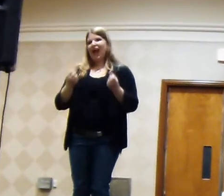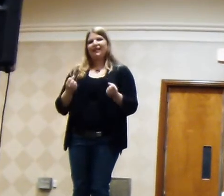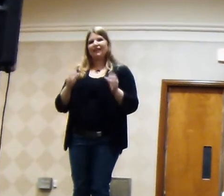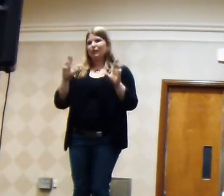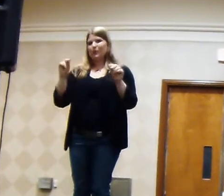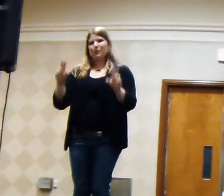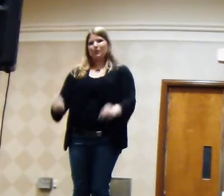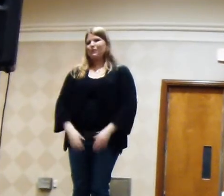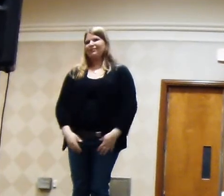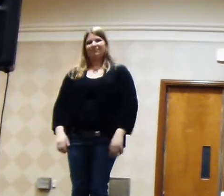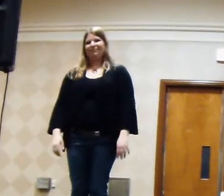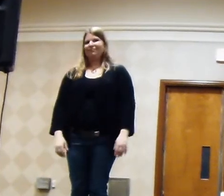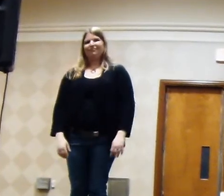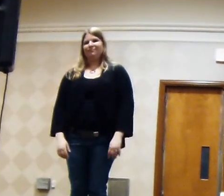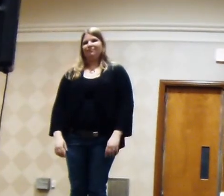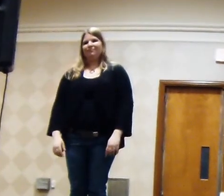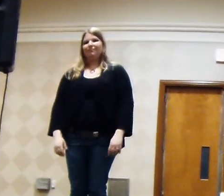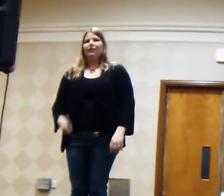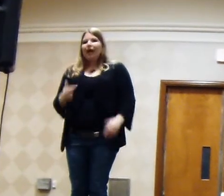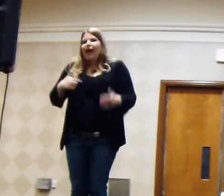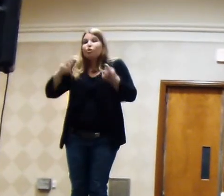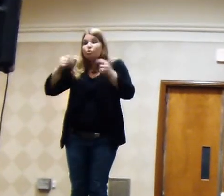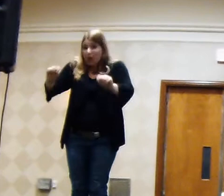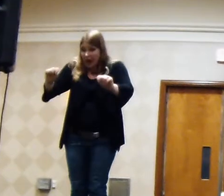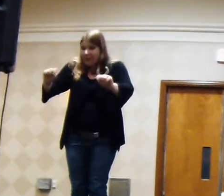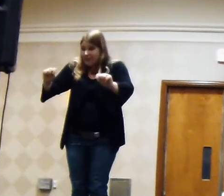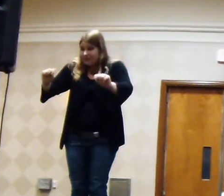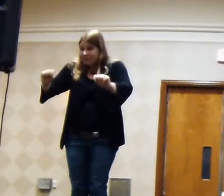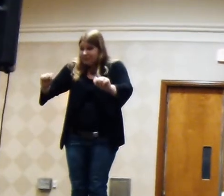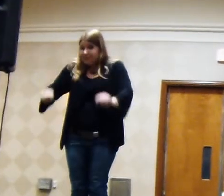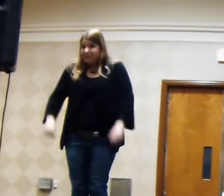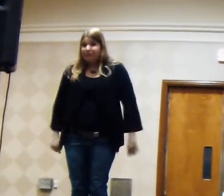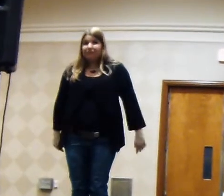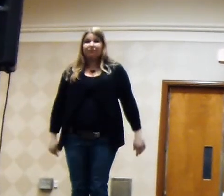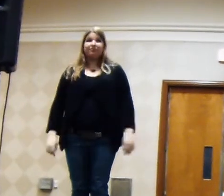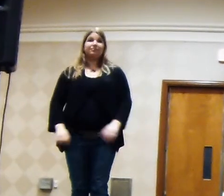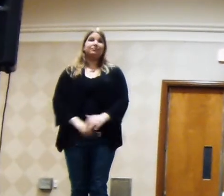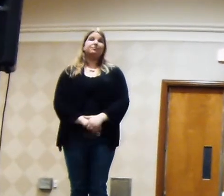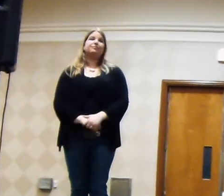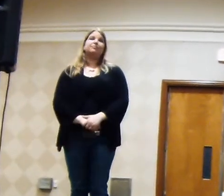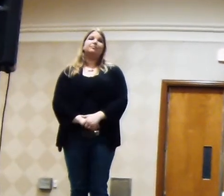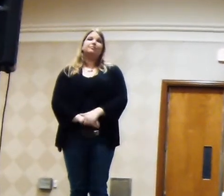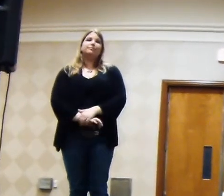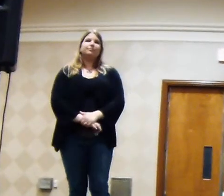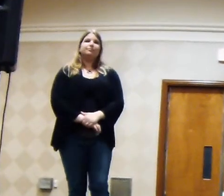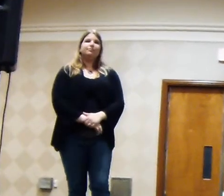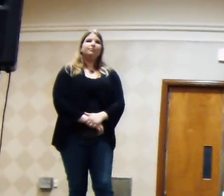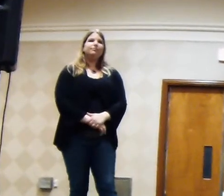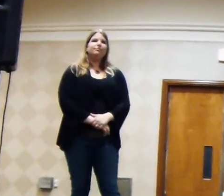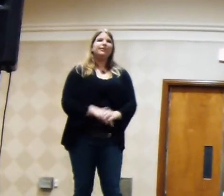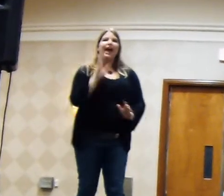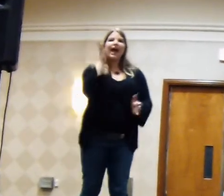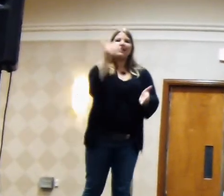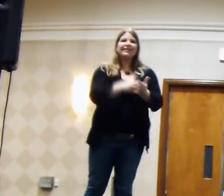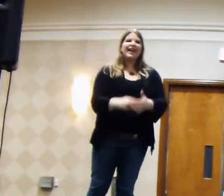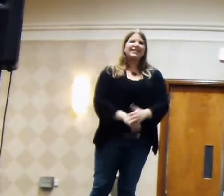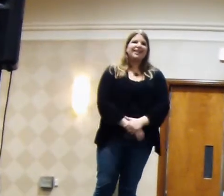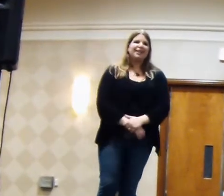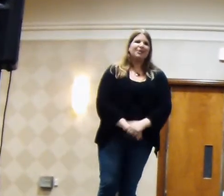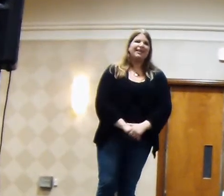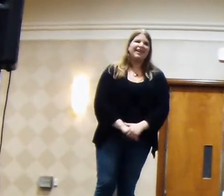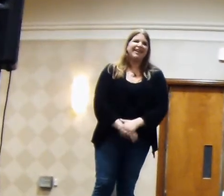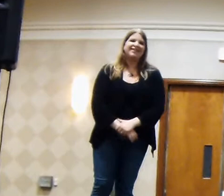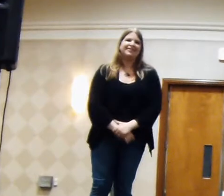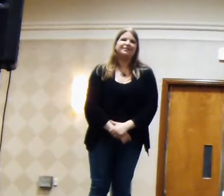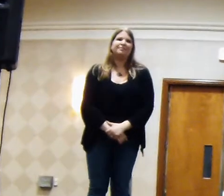not. But I try. Thank you so much. Hi again. Good. Yes,